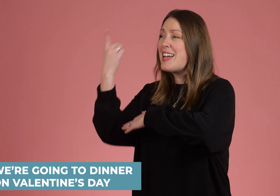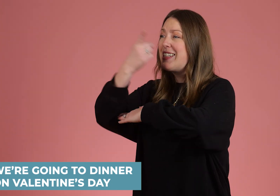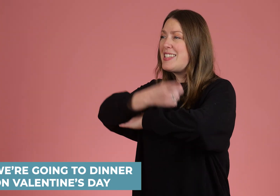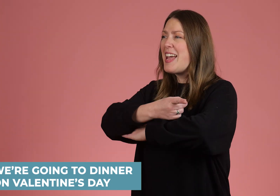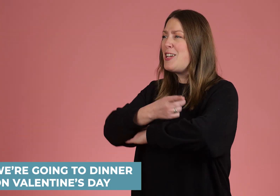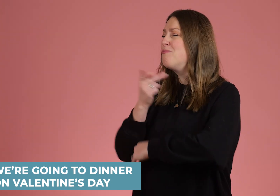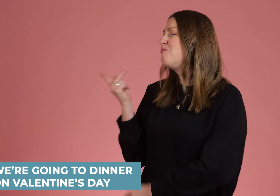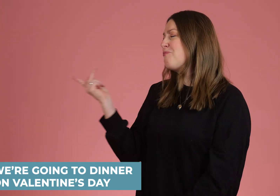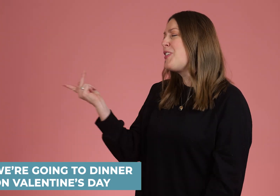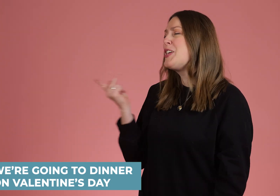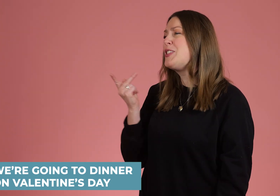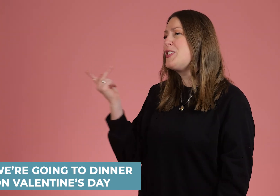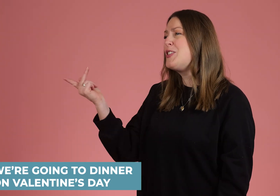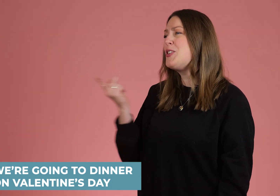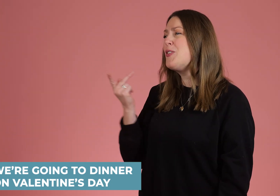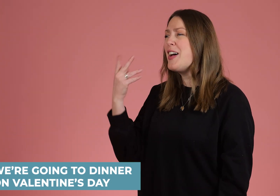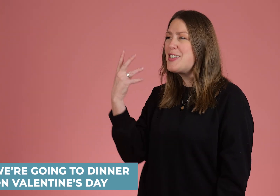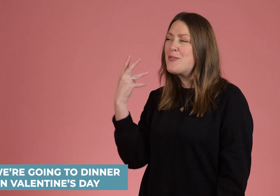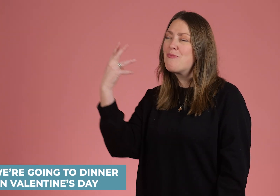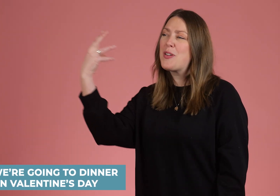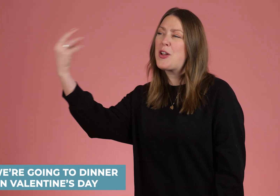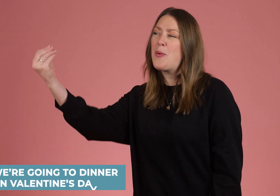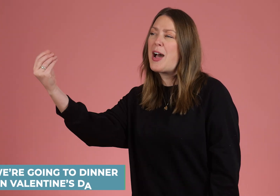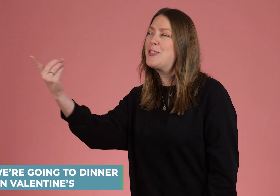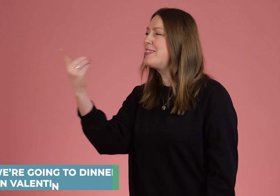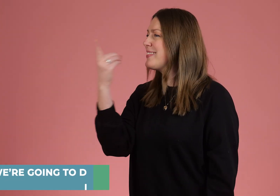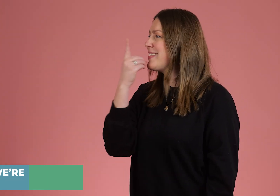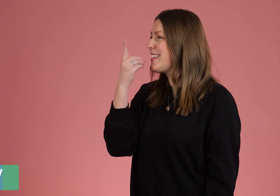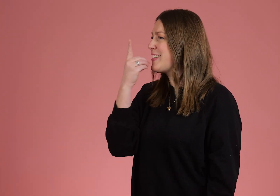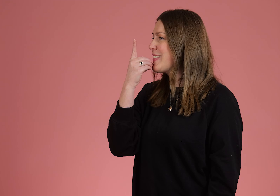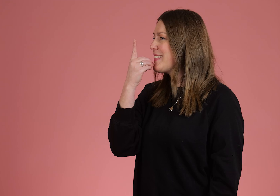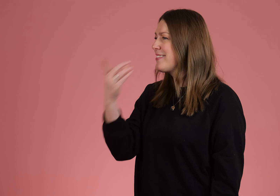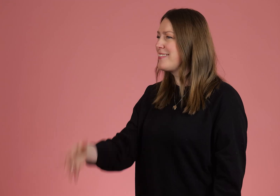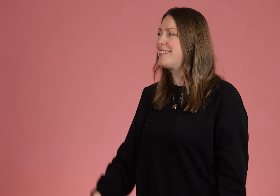Valentine's Day, 2 of us go out, dinner.